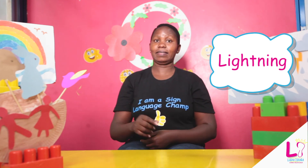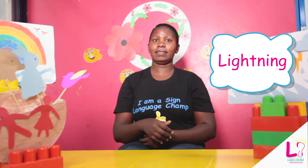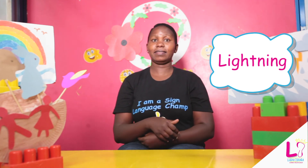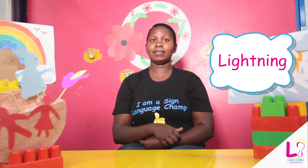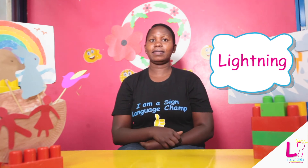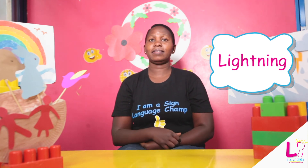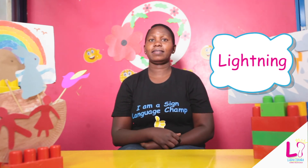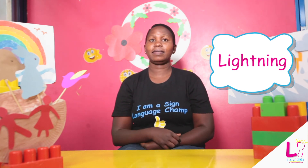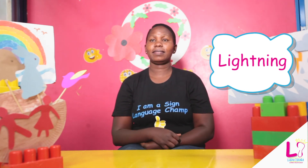Lightning,